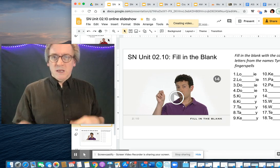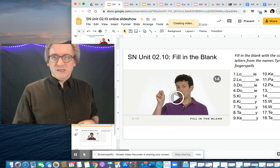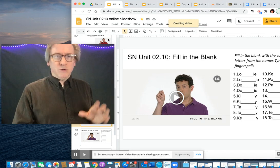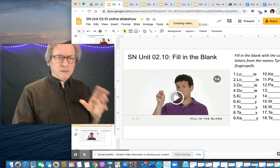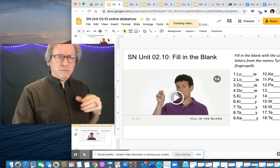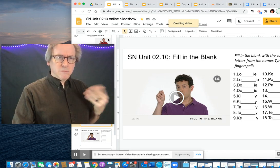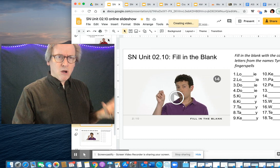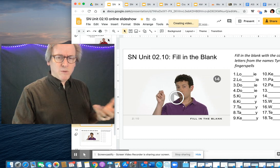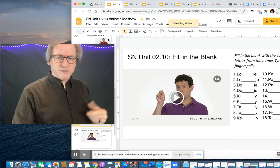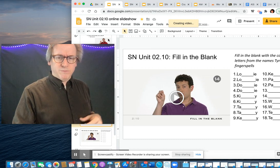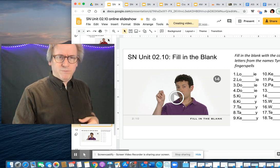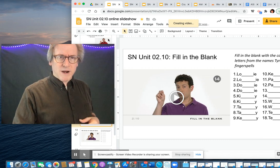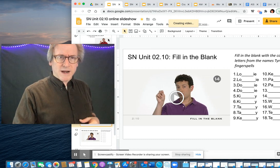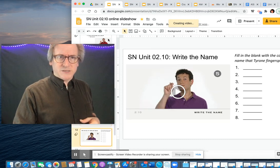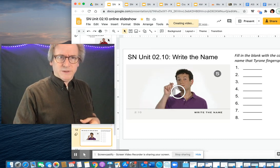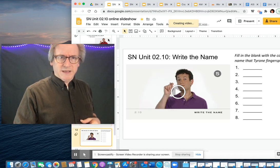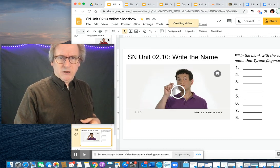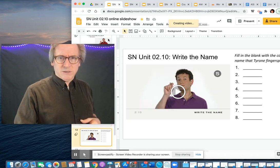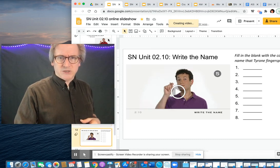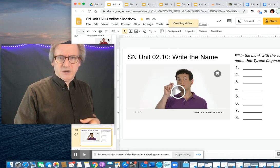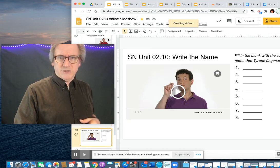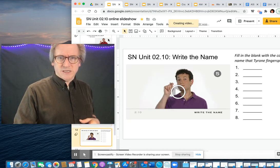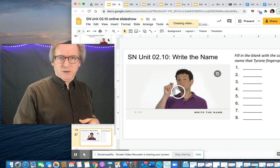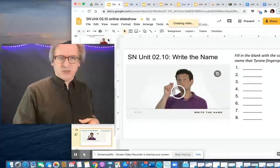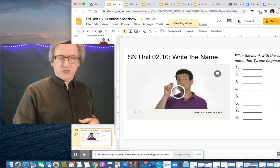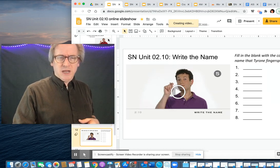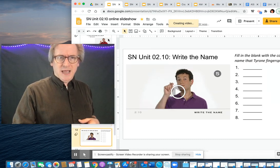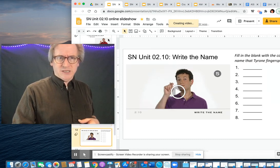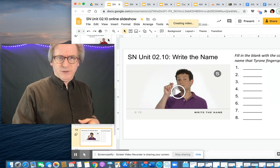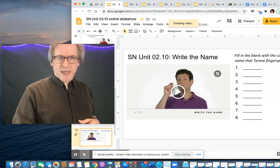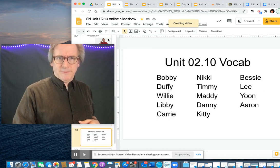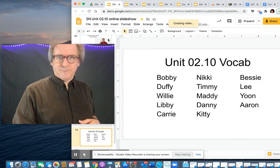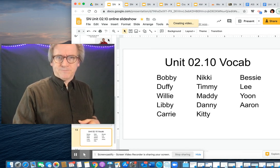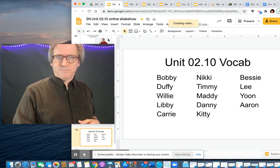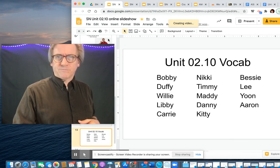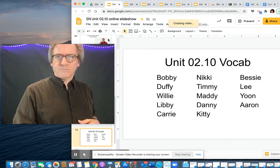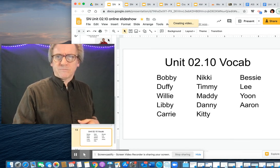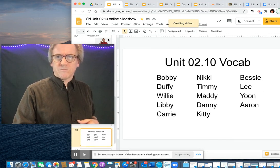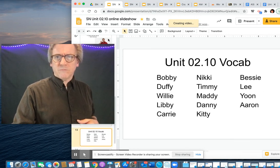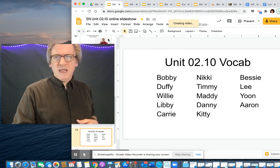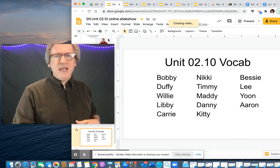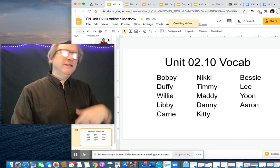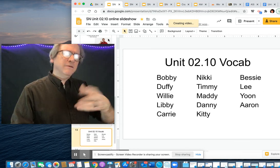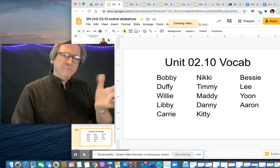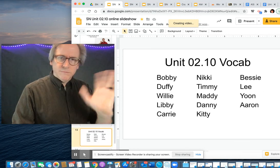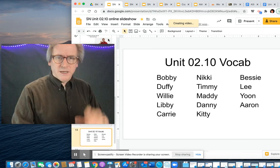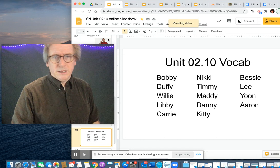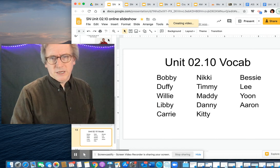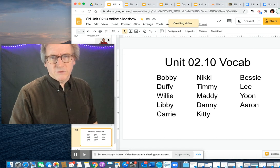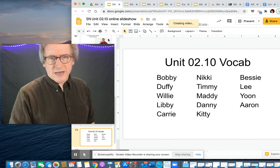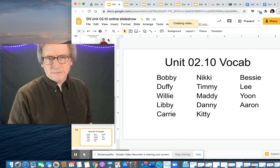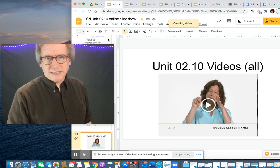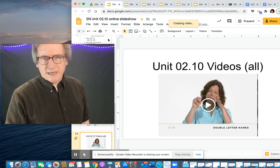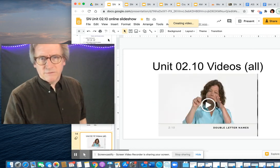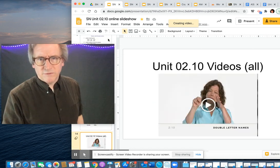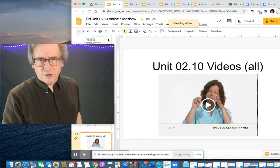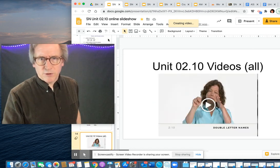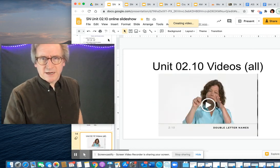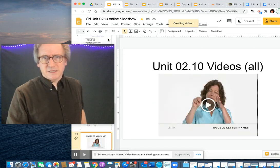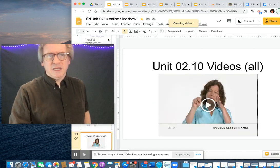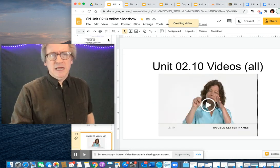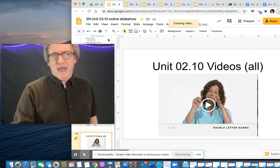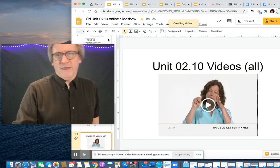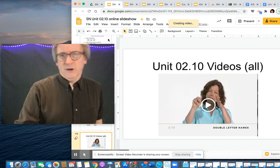you. So always practice with that. Always try to use as much as you can. And then here are the names again for you